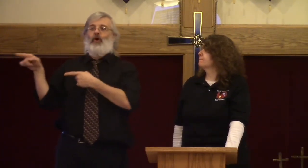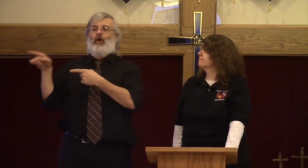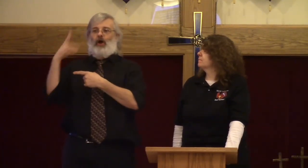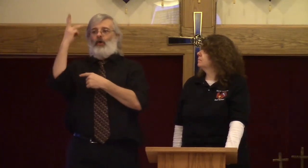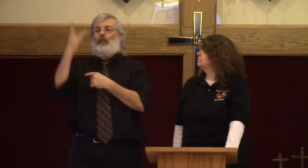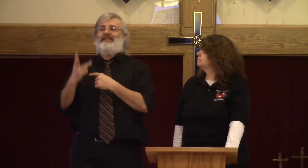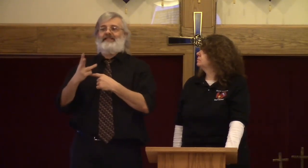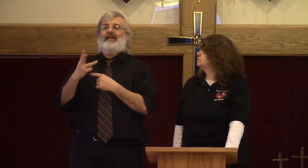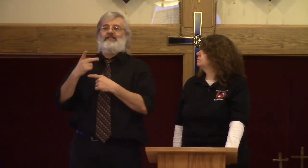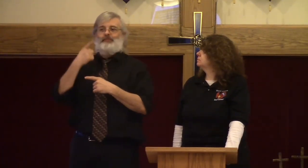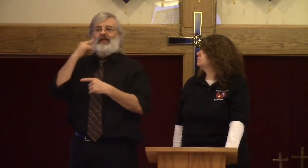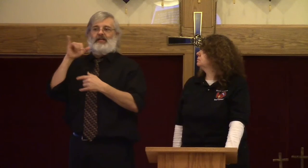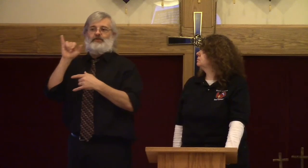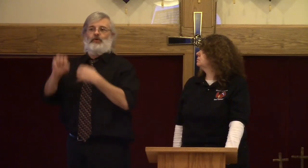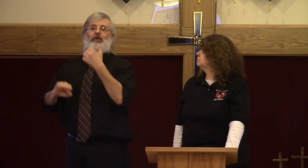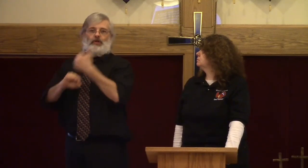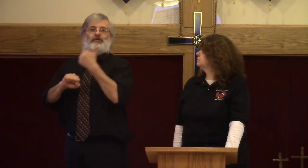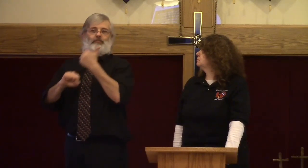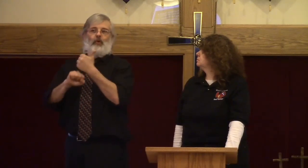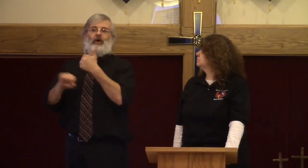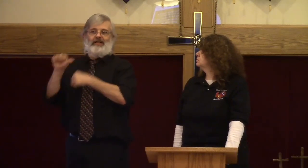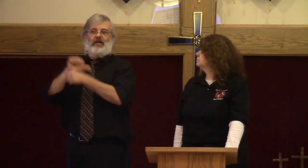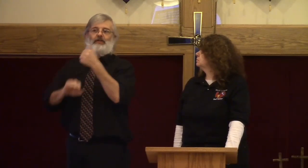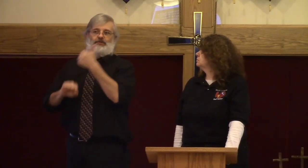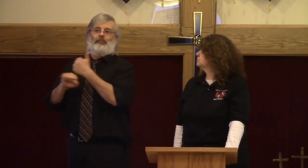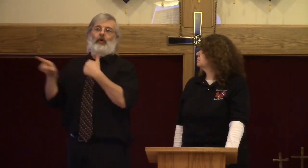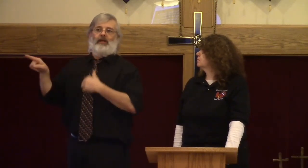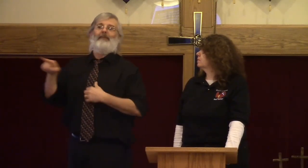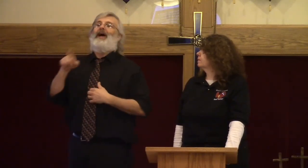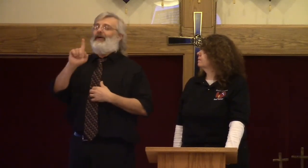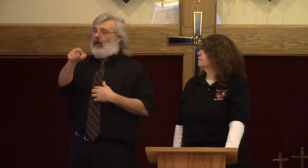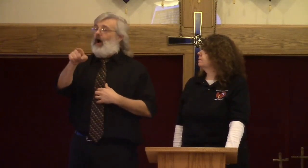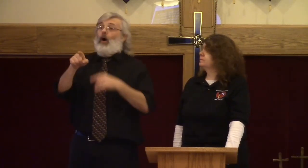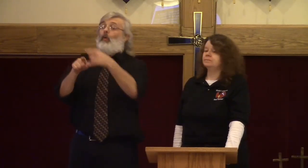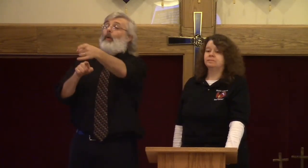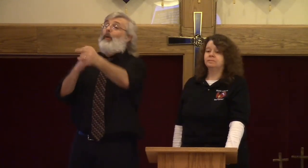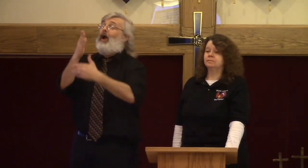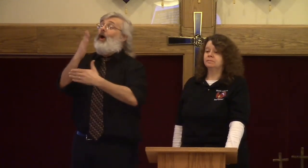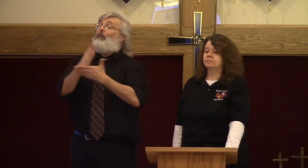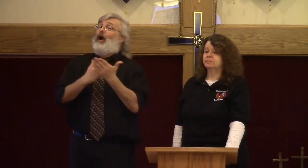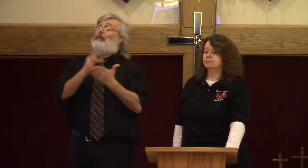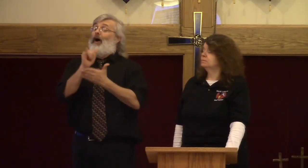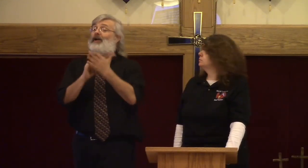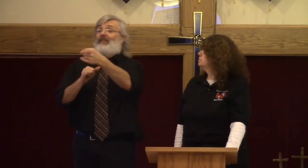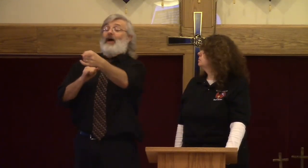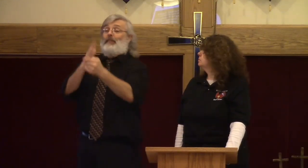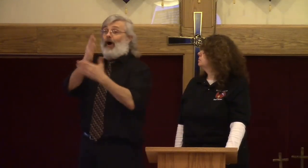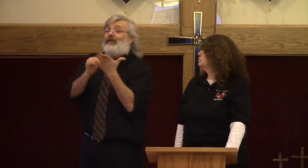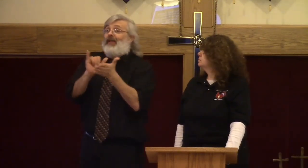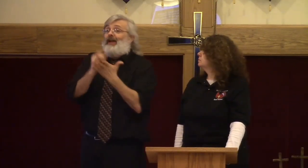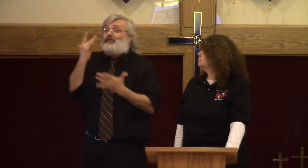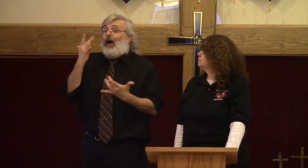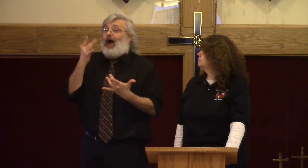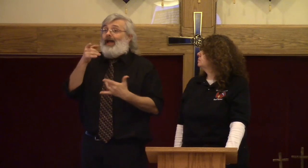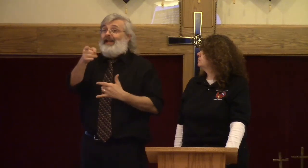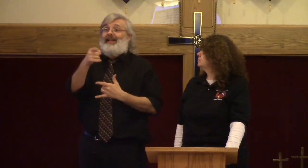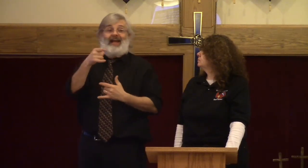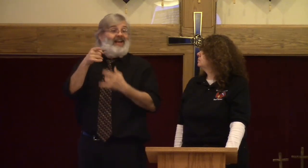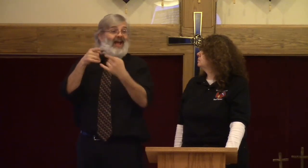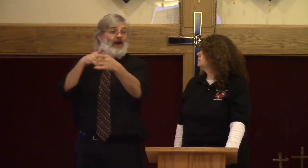going on Wednesdays is because to support each other, support him. Well, part of that is what? And